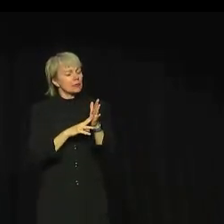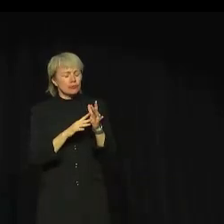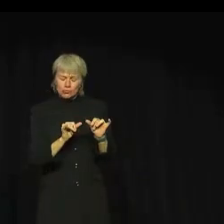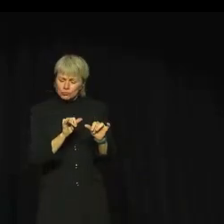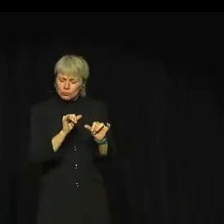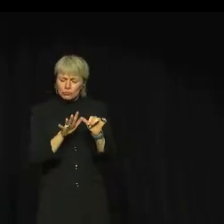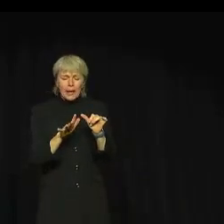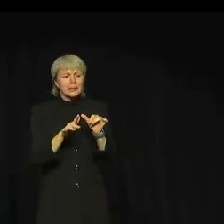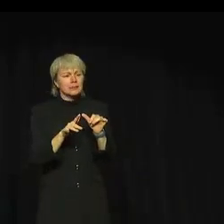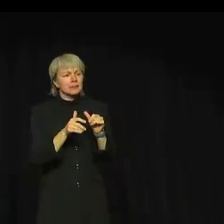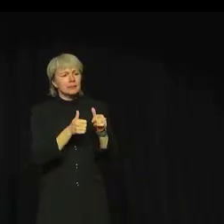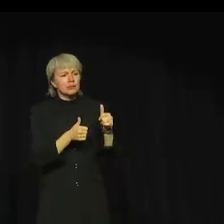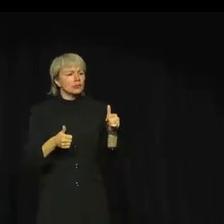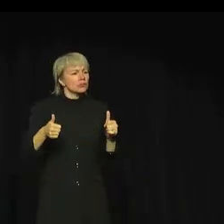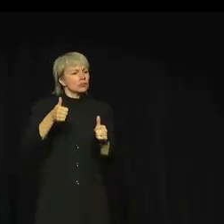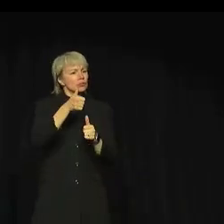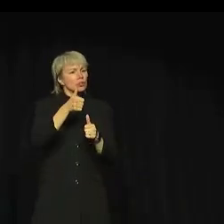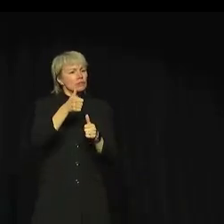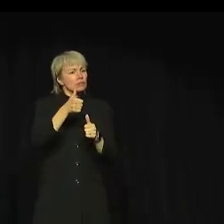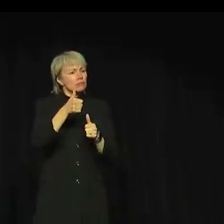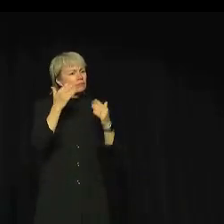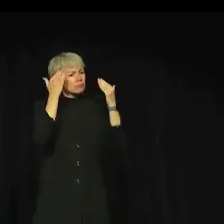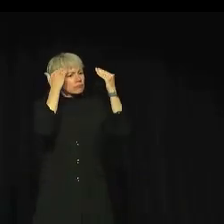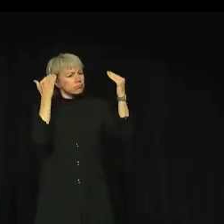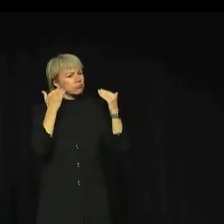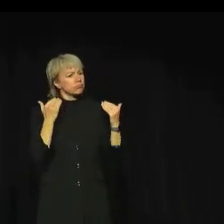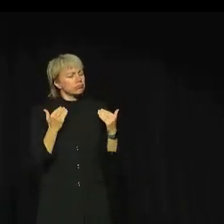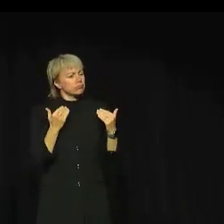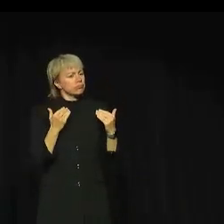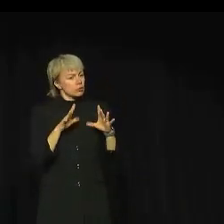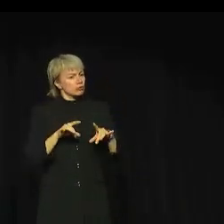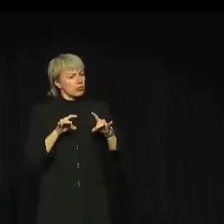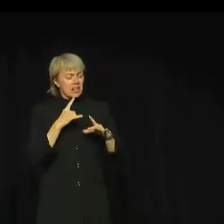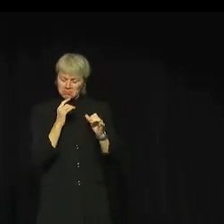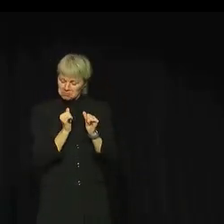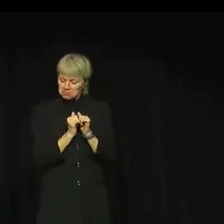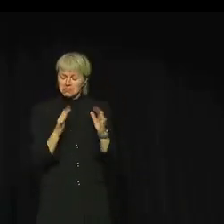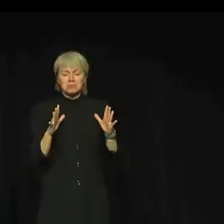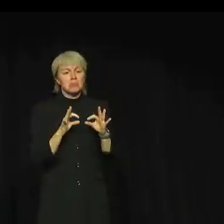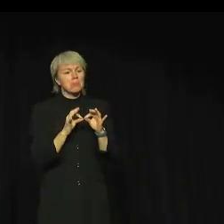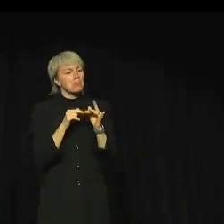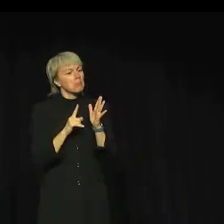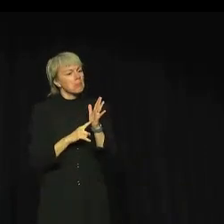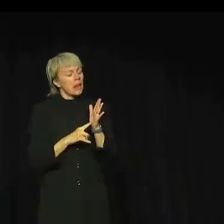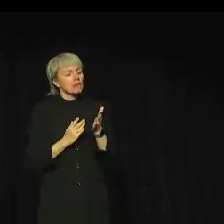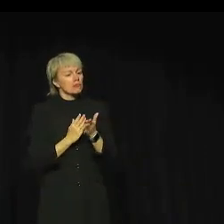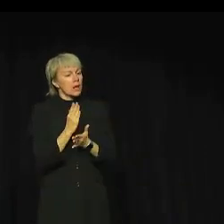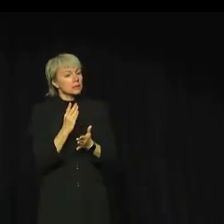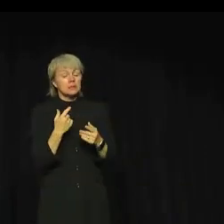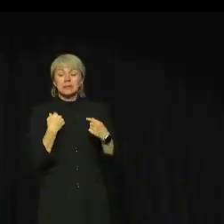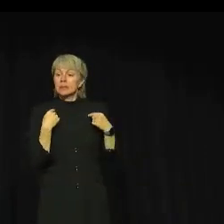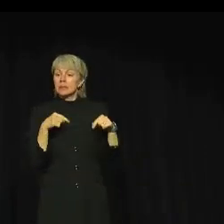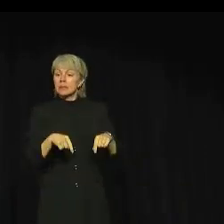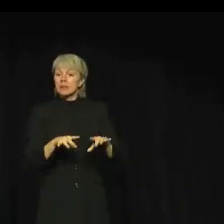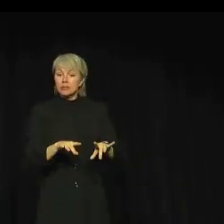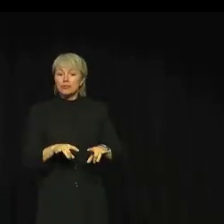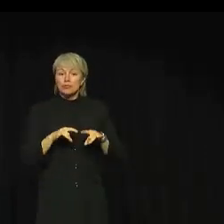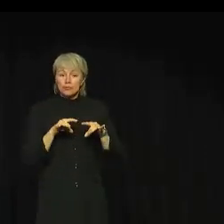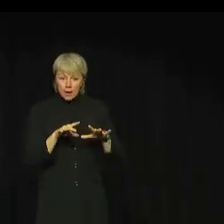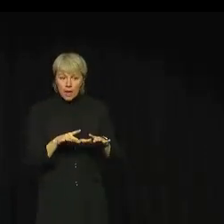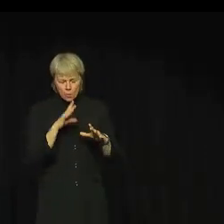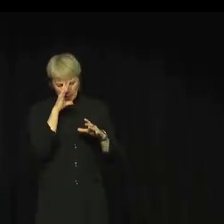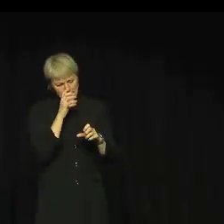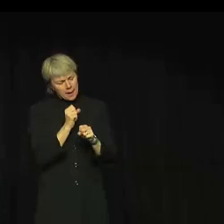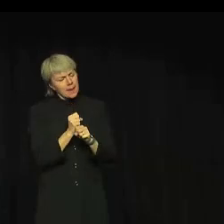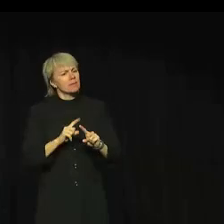made it clear that he didn't agree with a Bill of Rights. We believe in Australia in settling